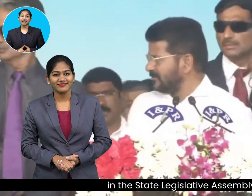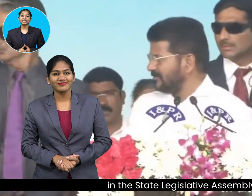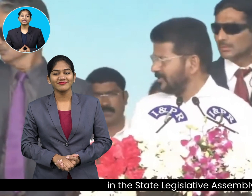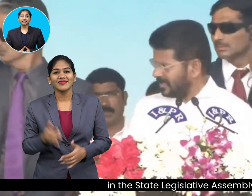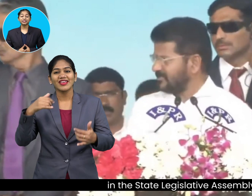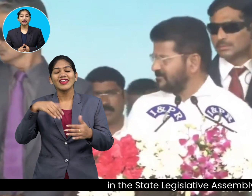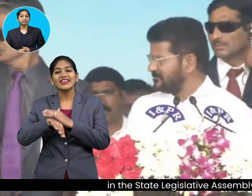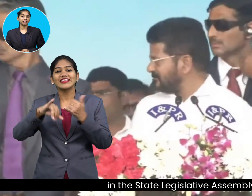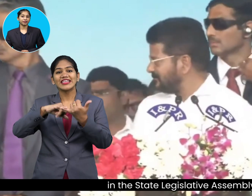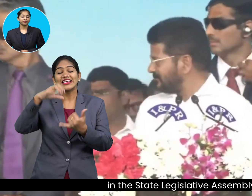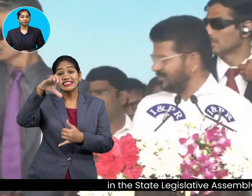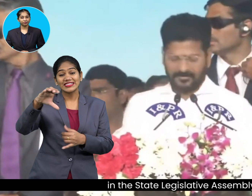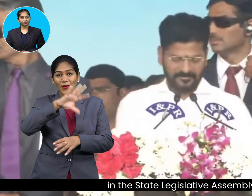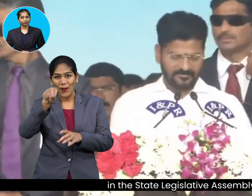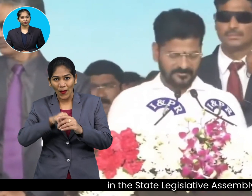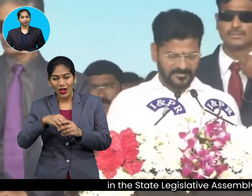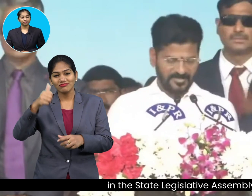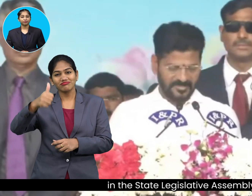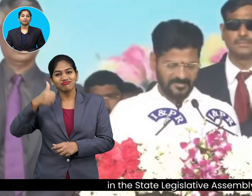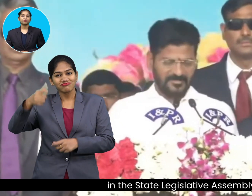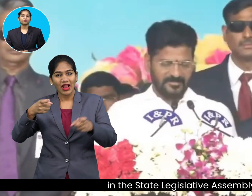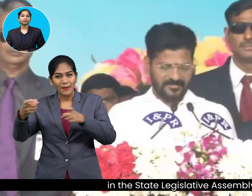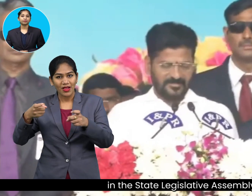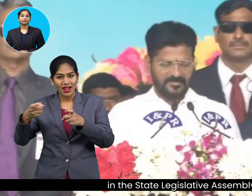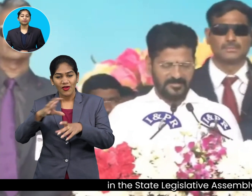In the state legislative assembly.